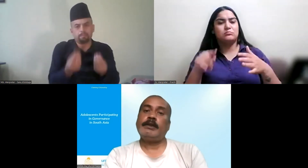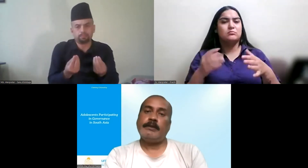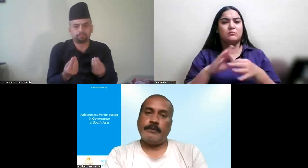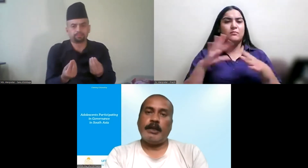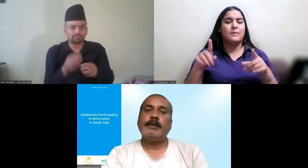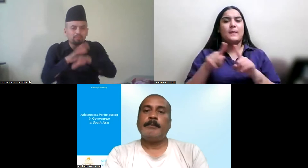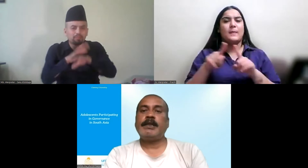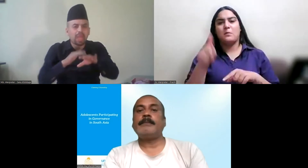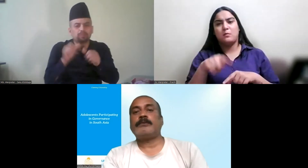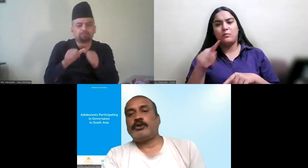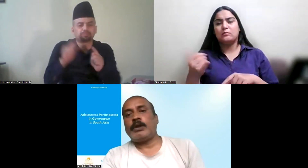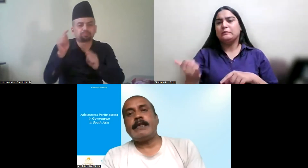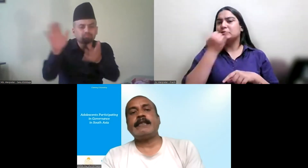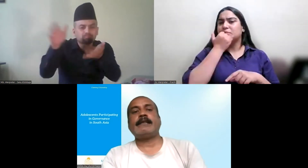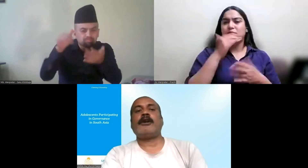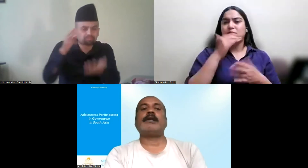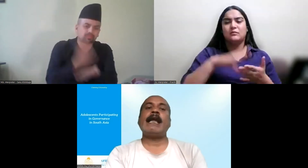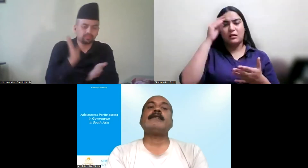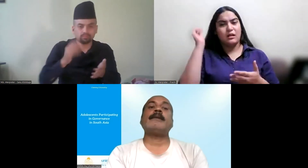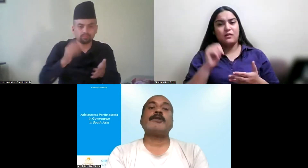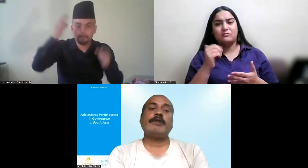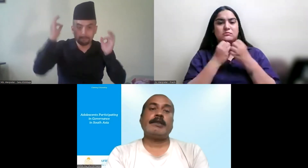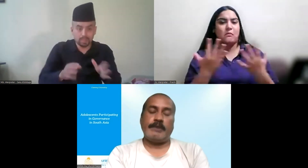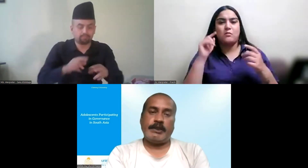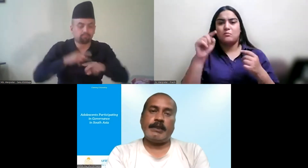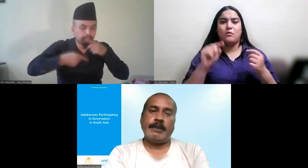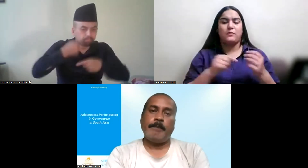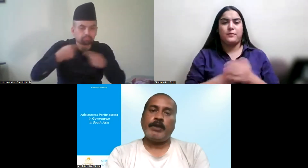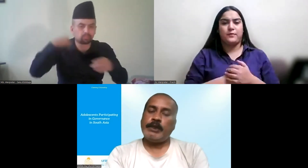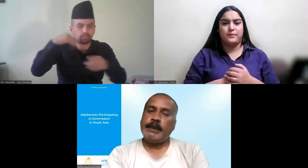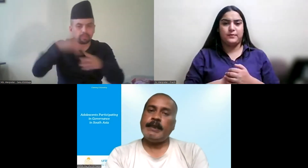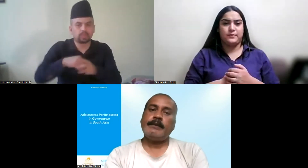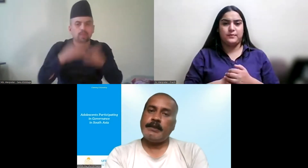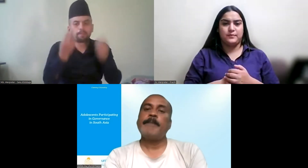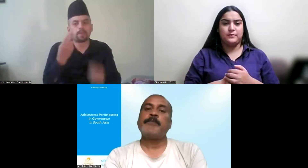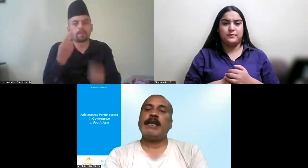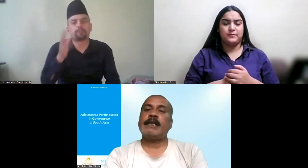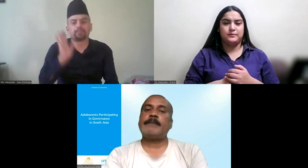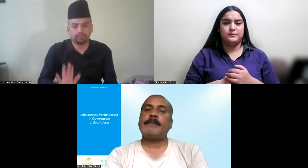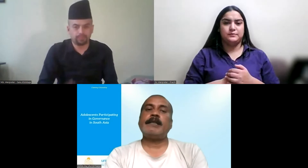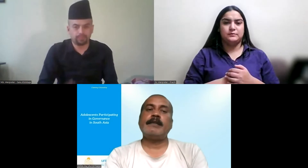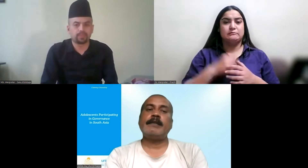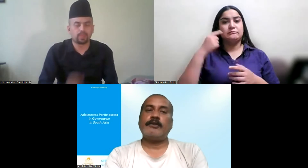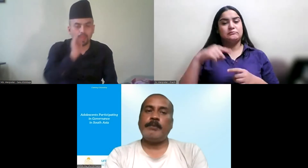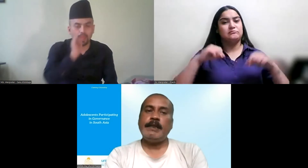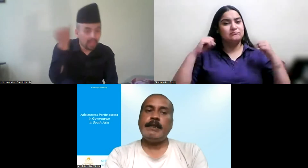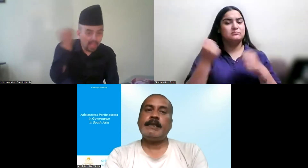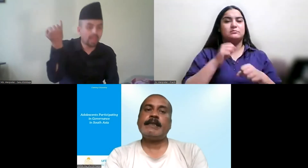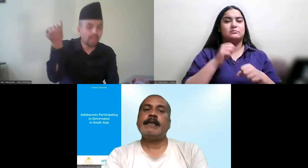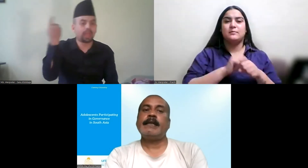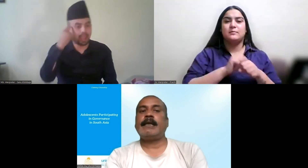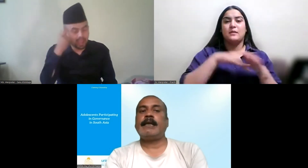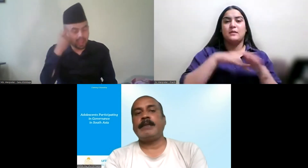discontinued for become tokenistic or lacking opportunities for children to think, discuss, and formulate their views, express